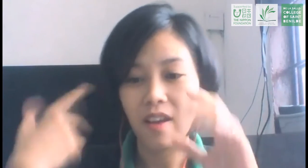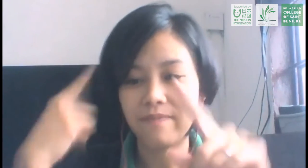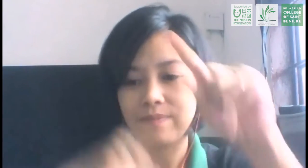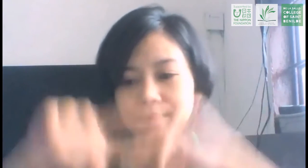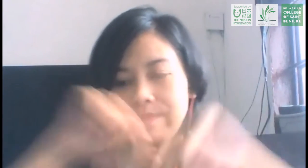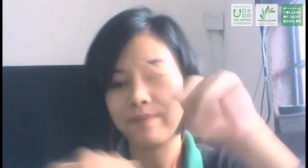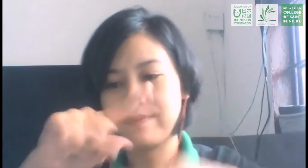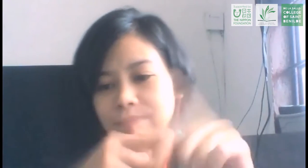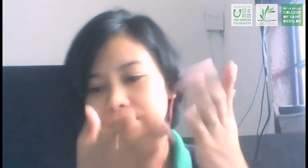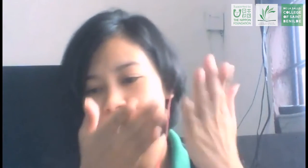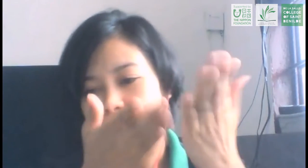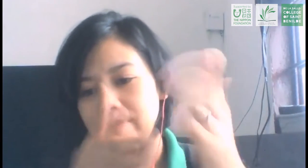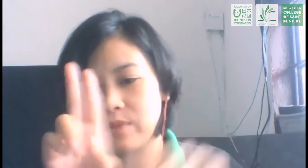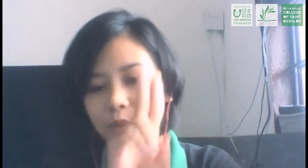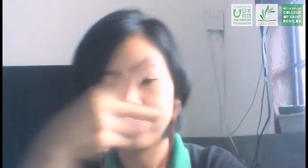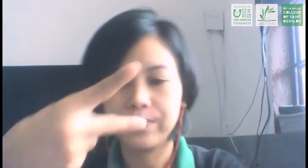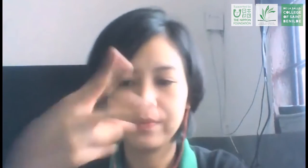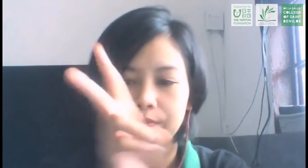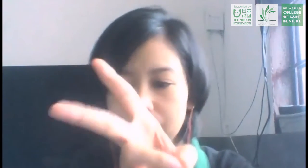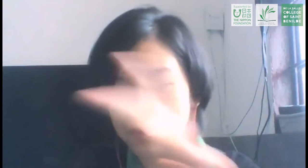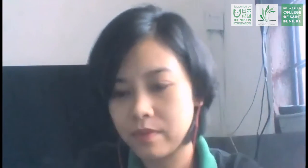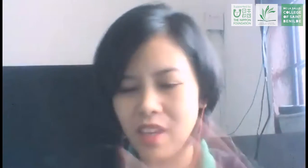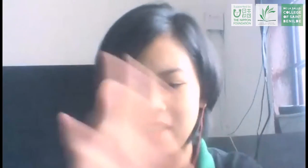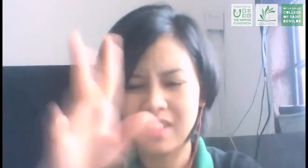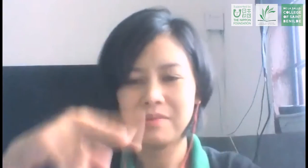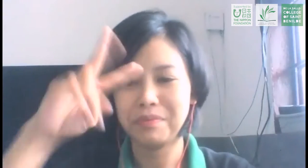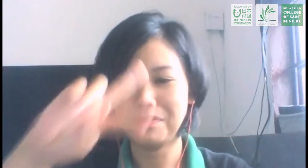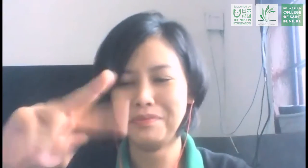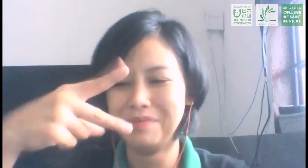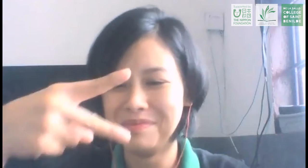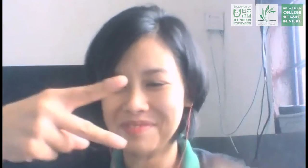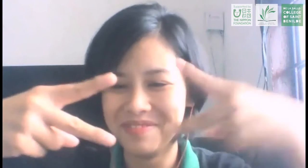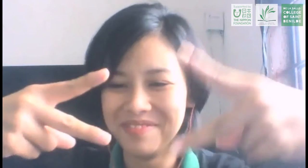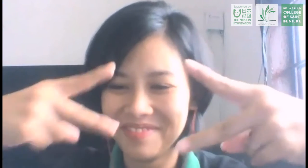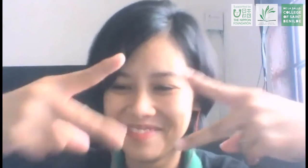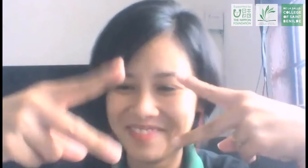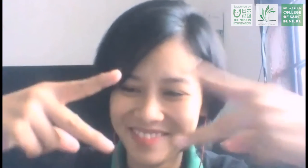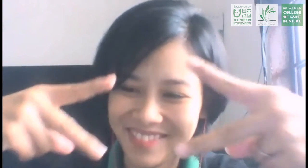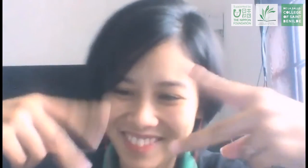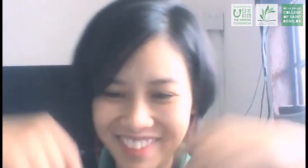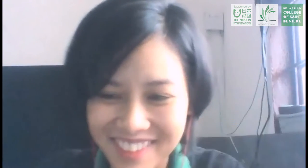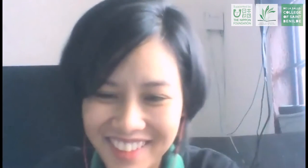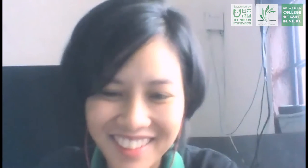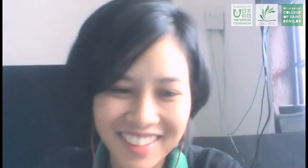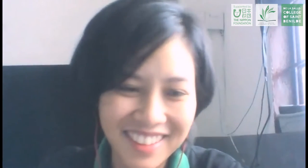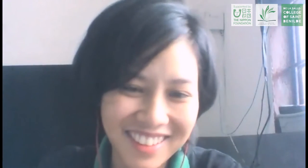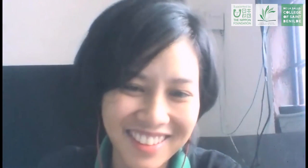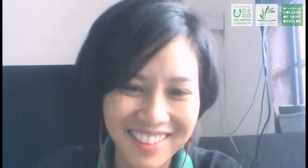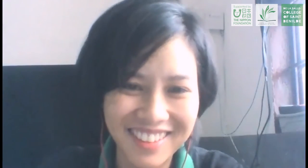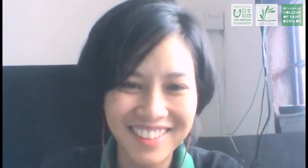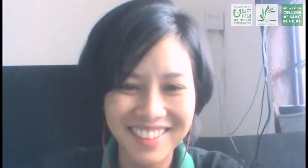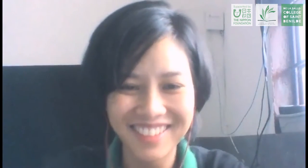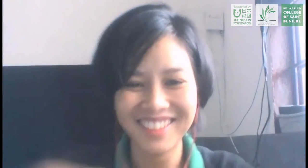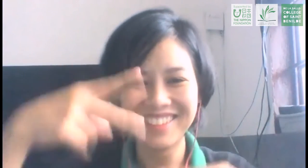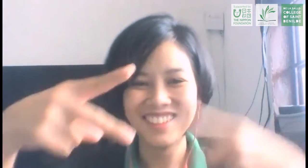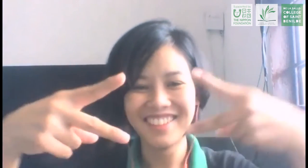they use these signs, greater than, less than, because I've seen videos where they incorporate that written form into